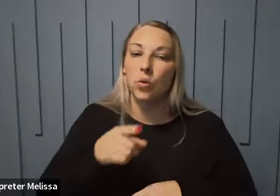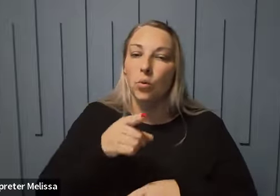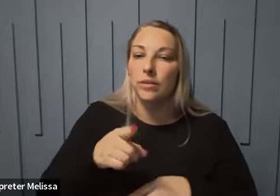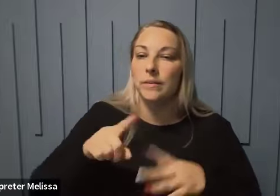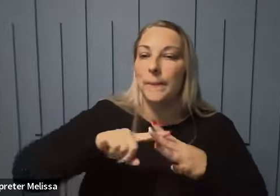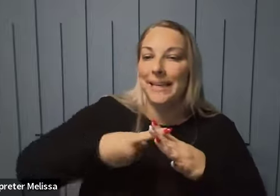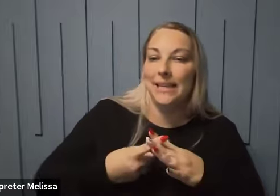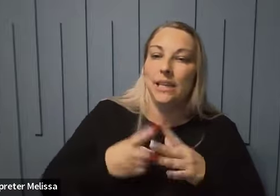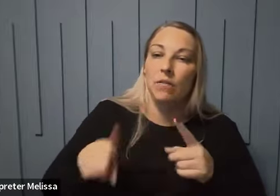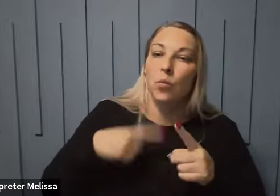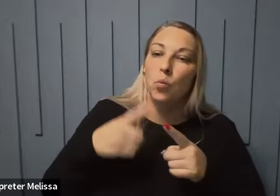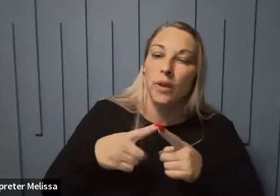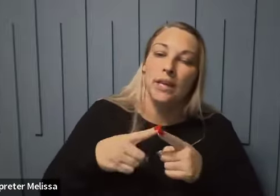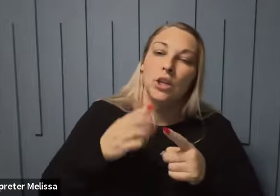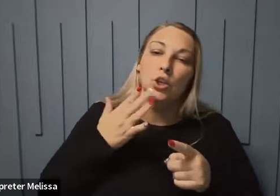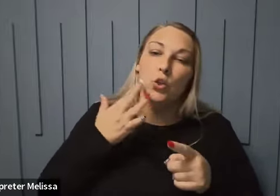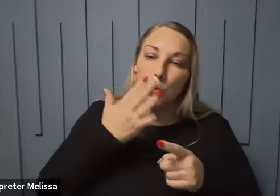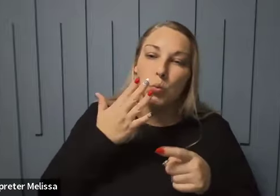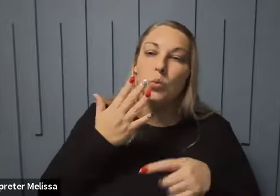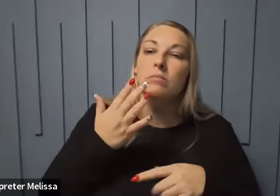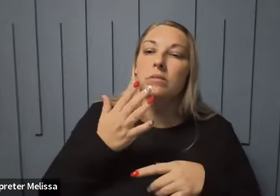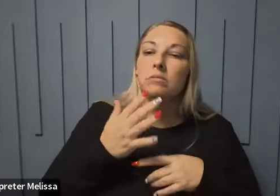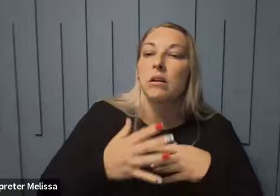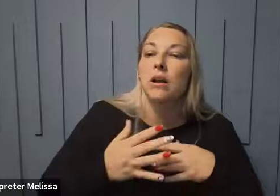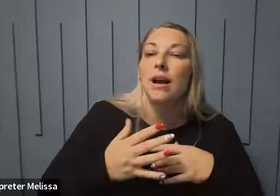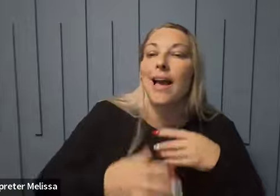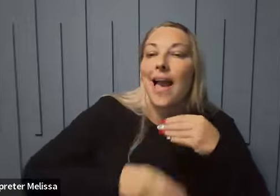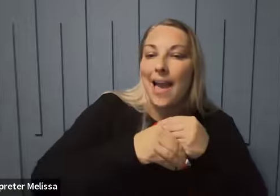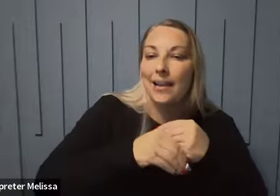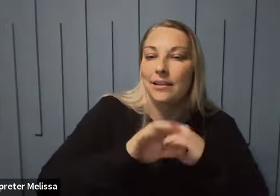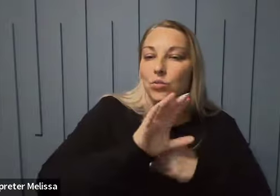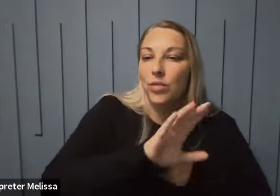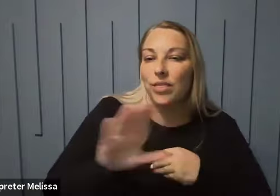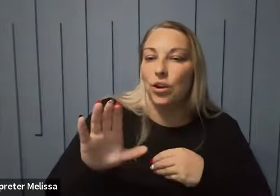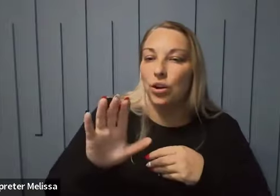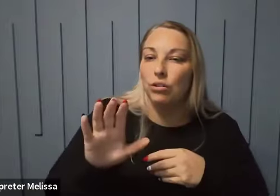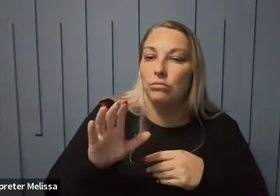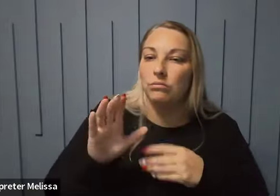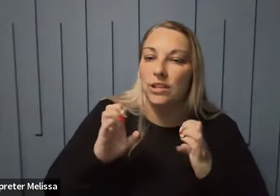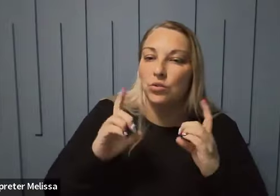programs here at ISD until they left, till they exited our program. So as you can see,